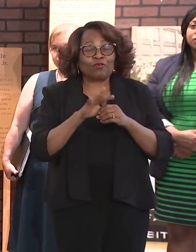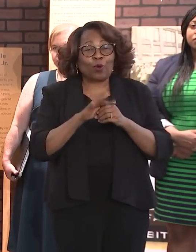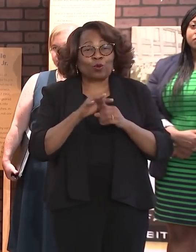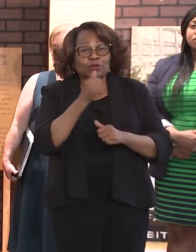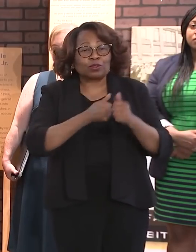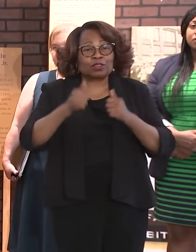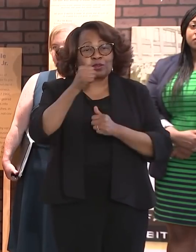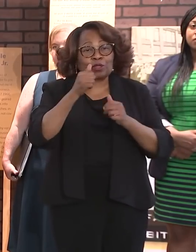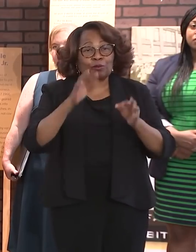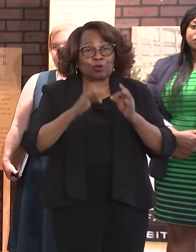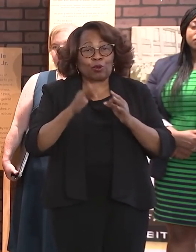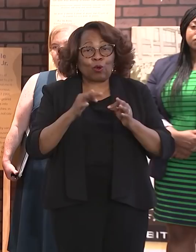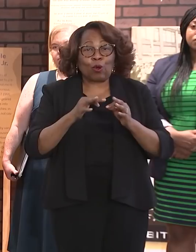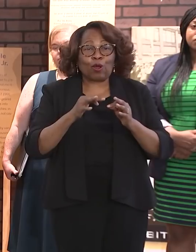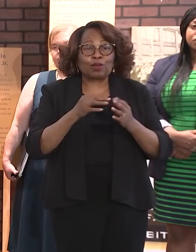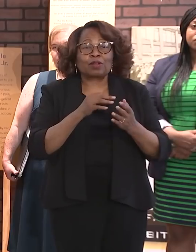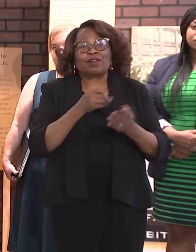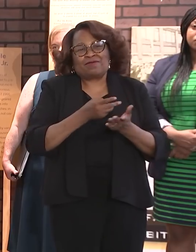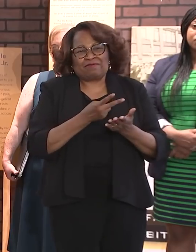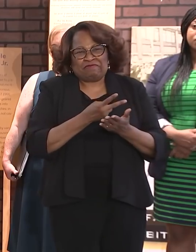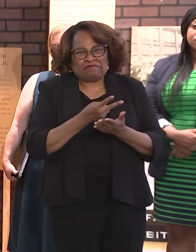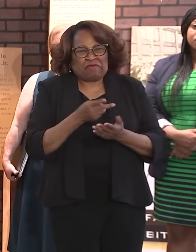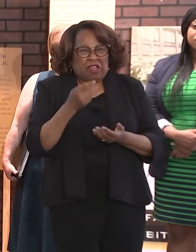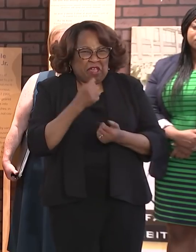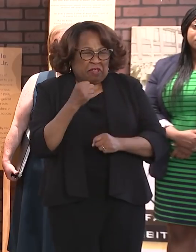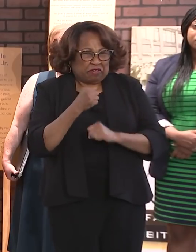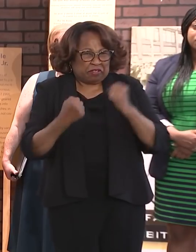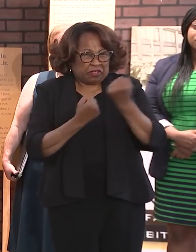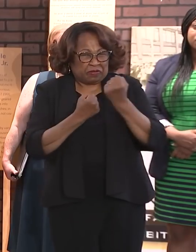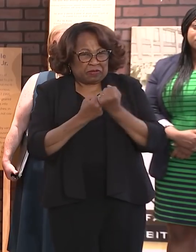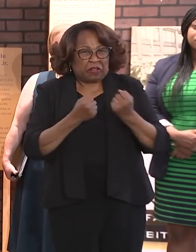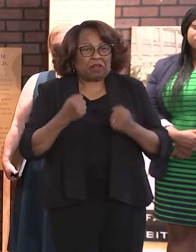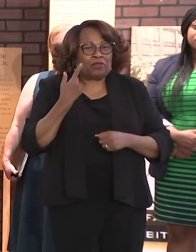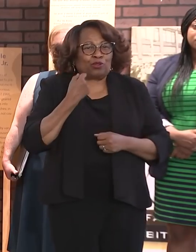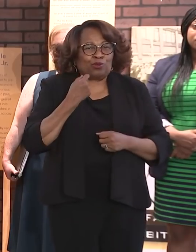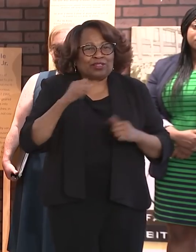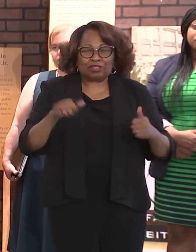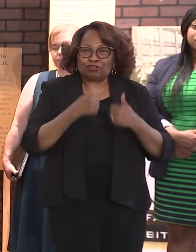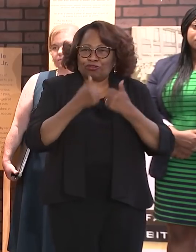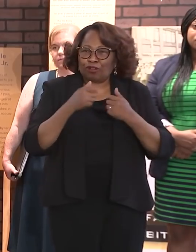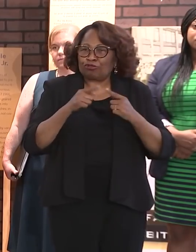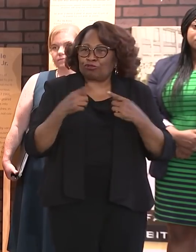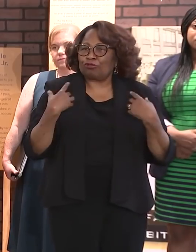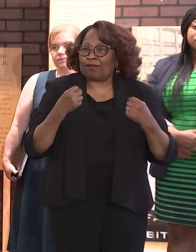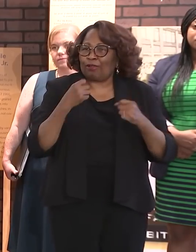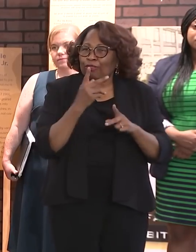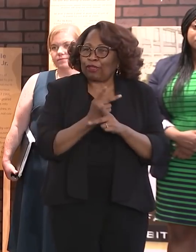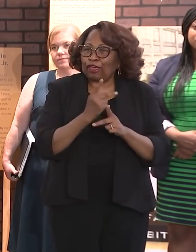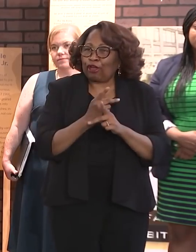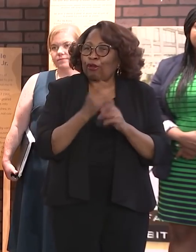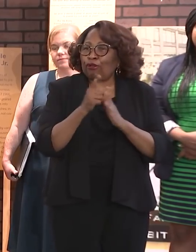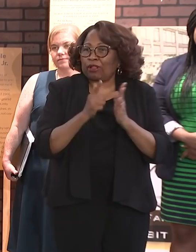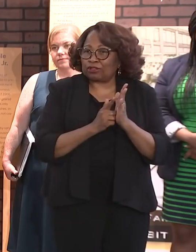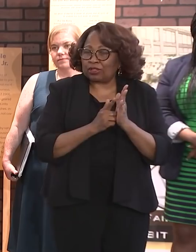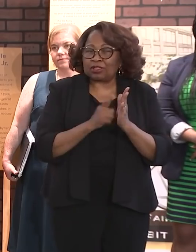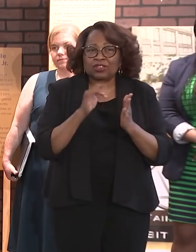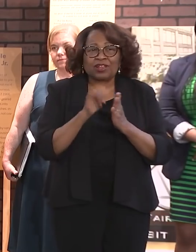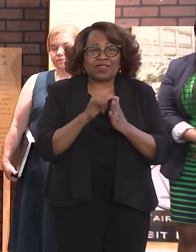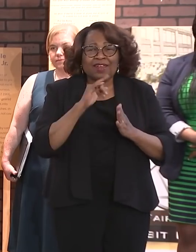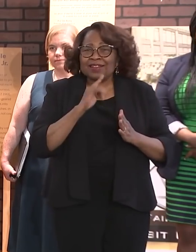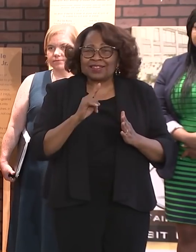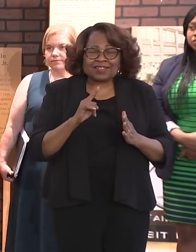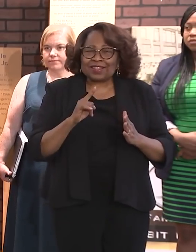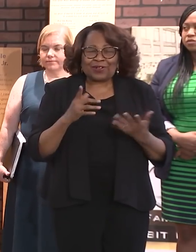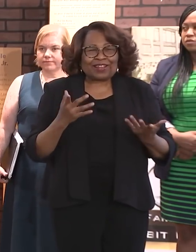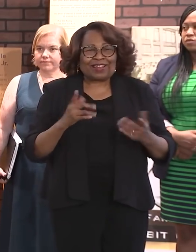Supreme Court rebuffed the latest challenge to a healthcare legislation that has